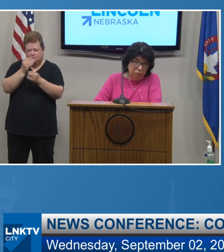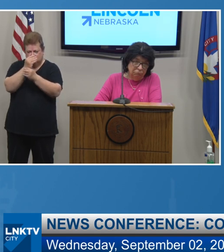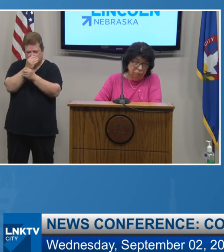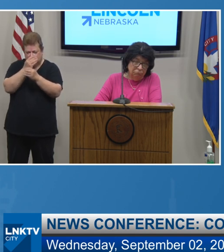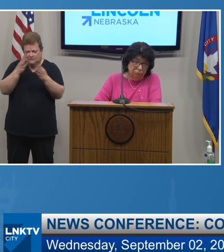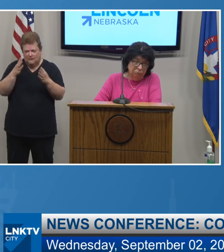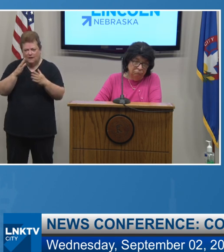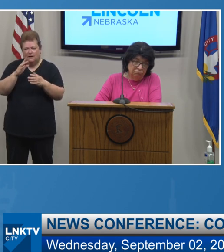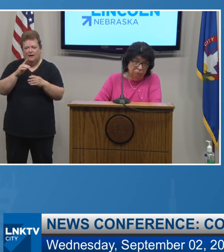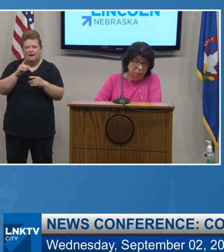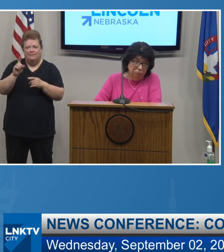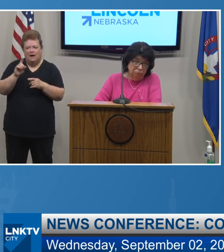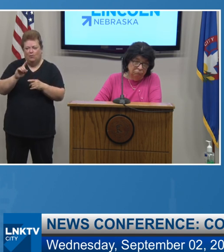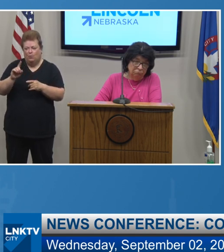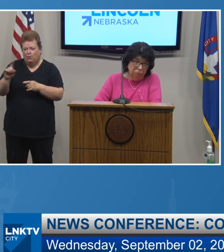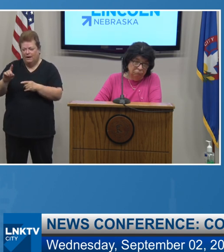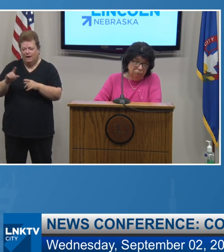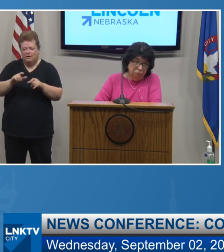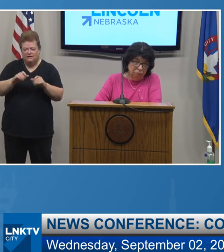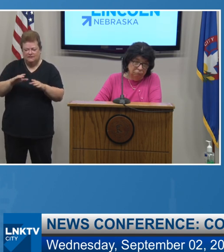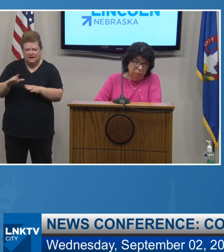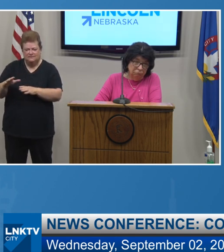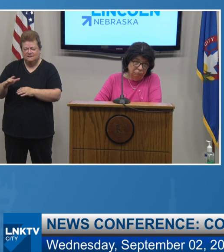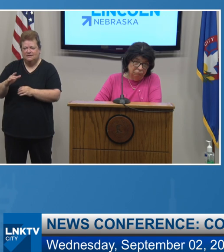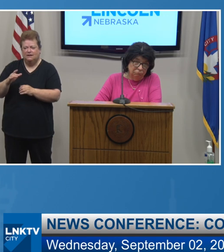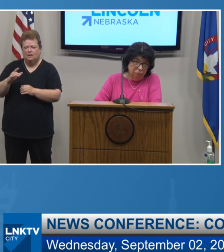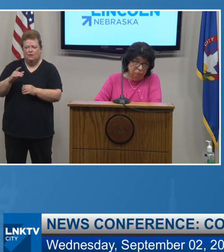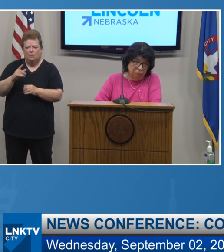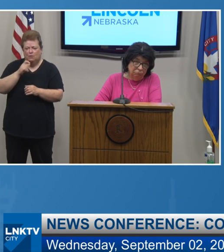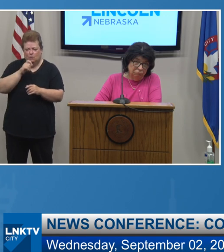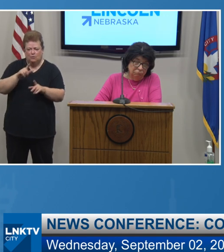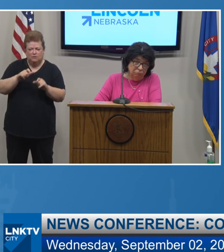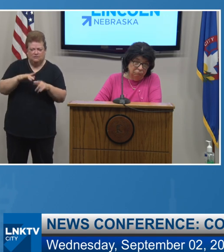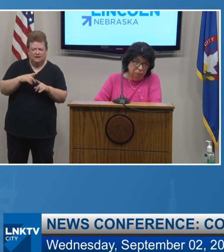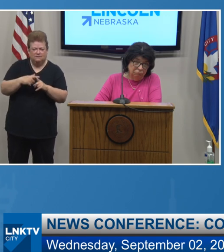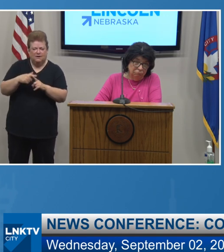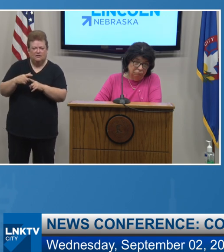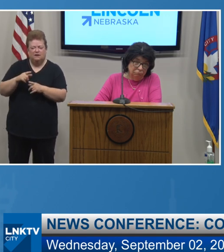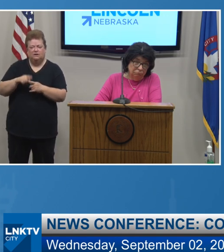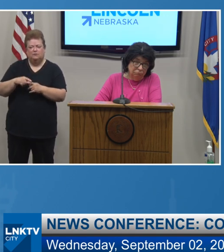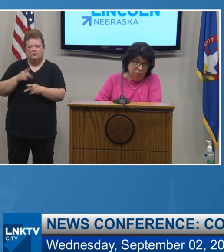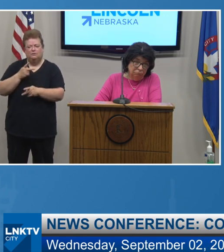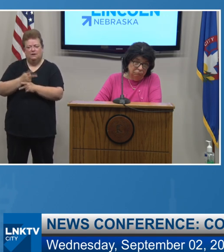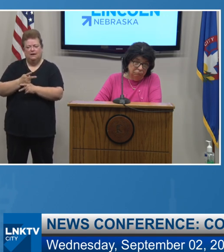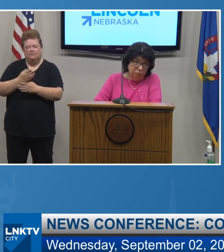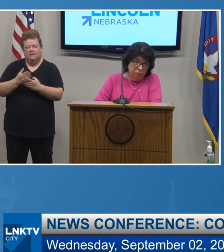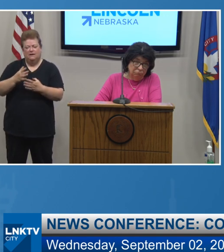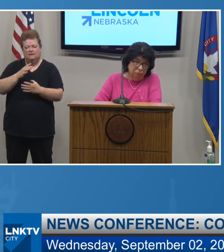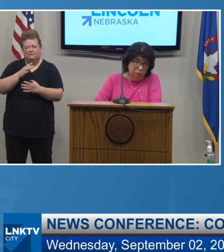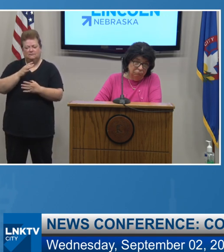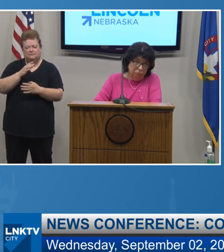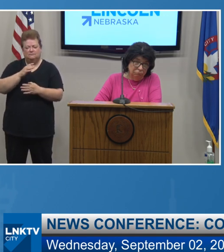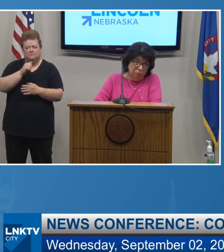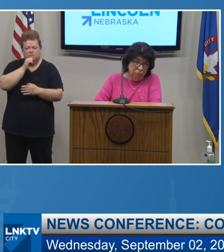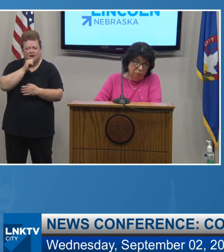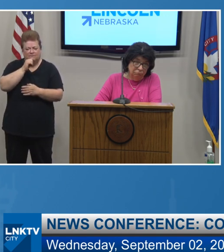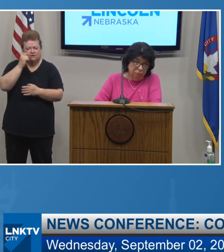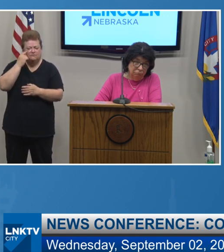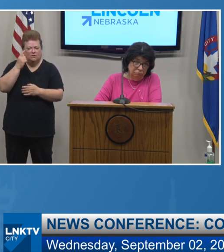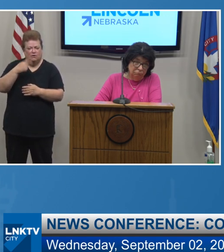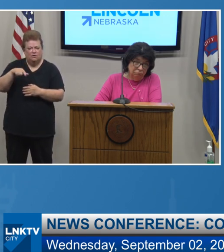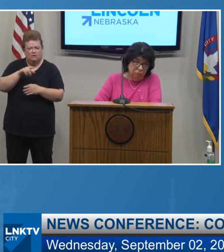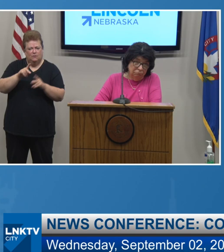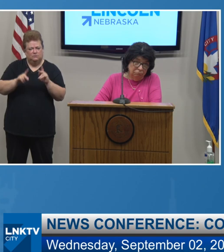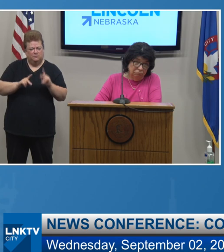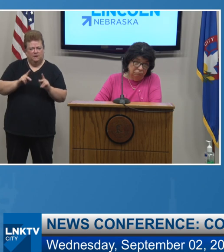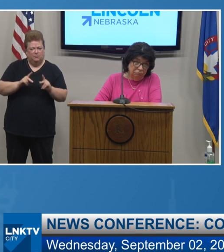protect their friends or people they're associating with, the parties they've been attending? Have you heard of any of that